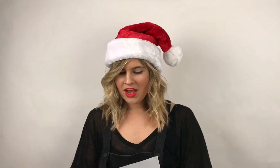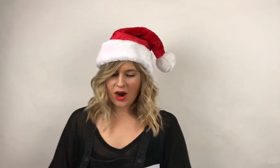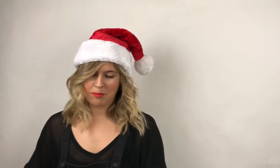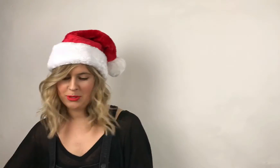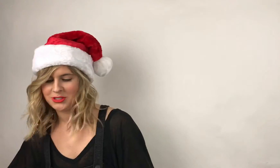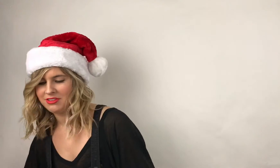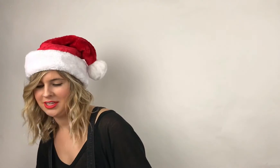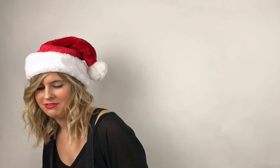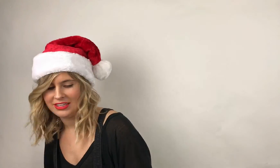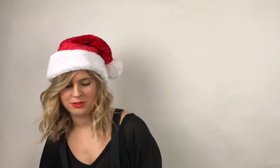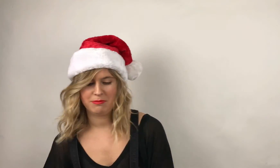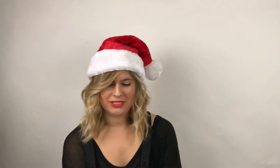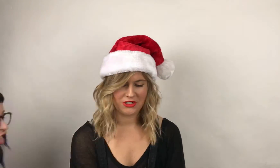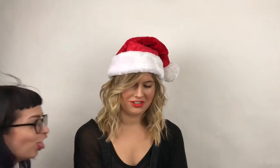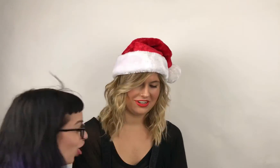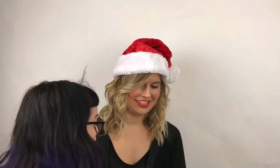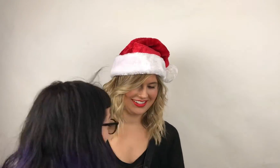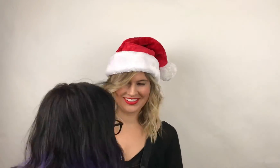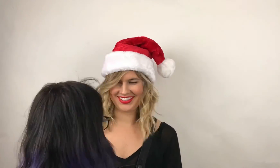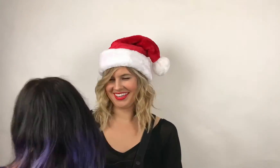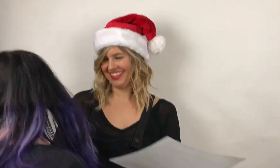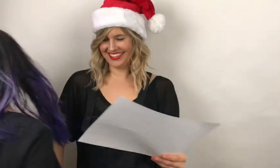post. Our books are filling up fast. We're making content.